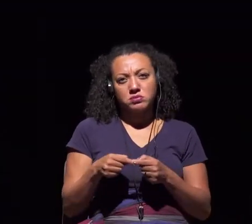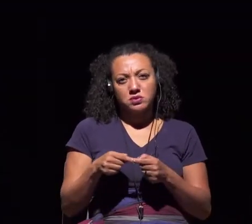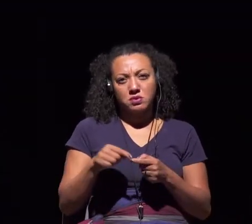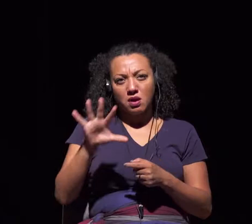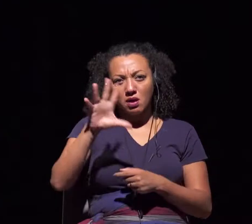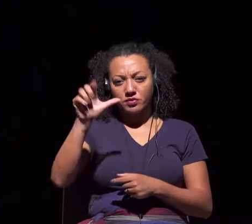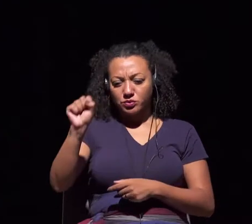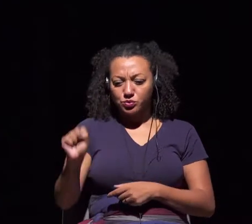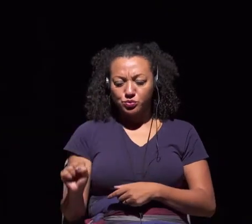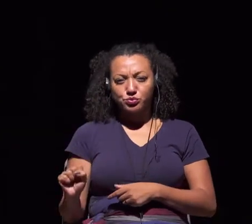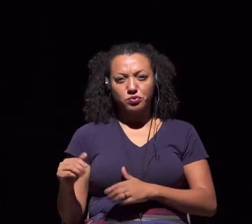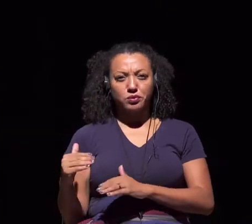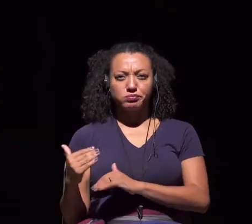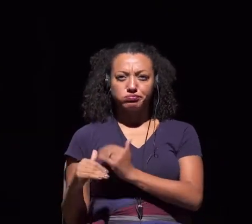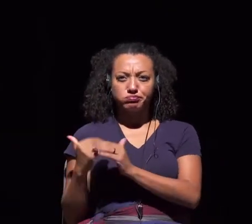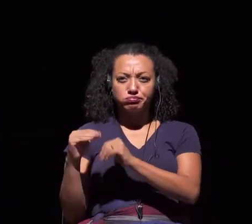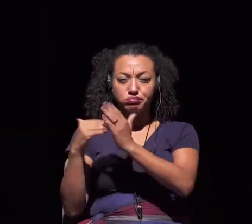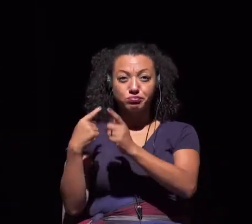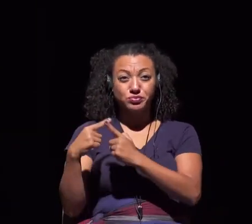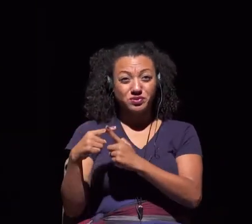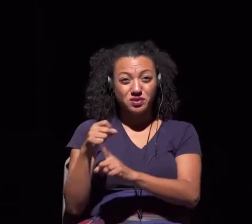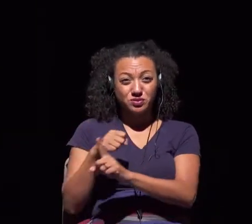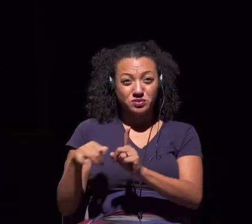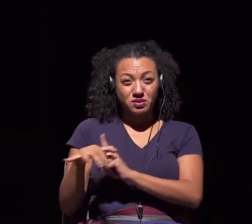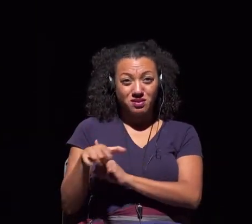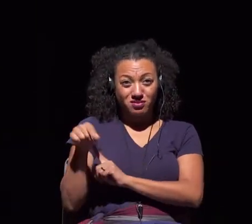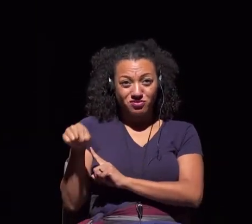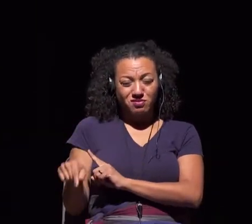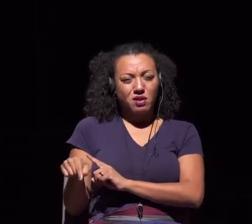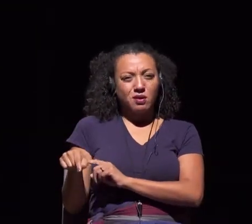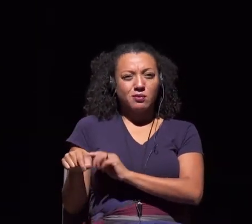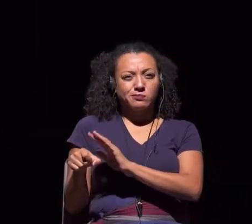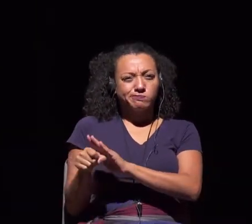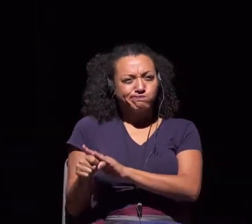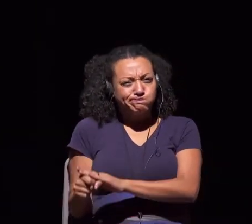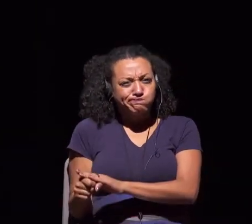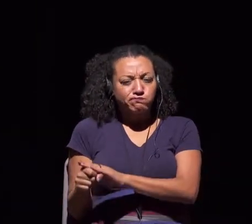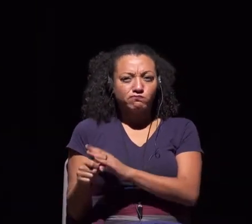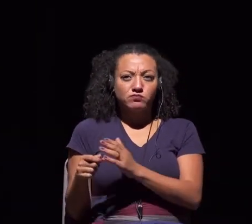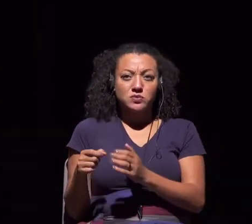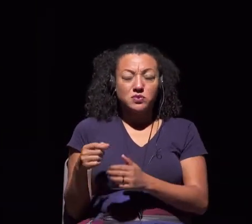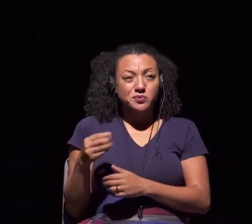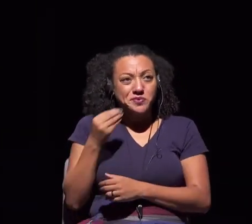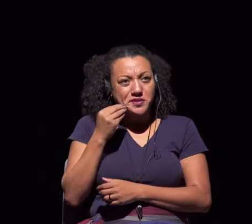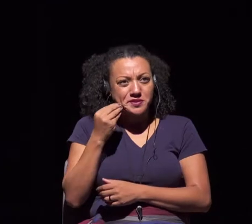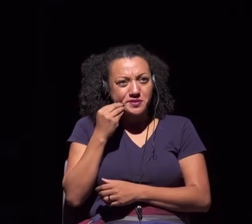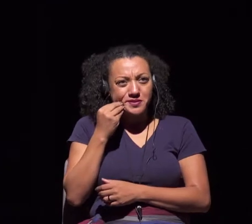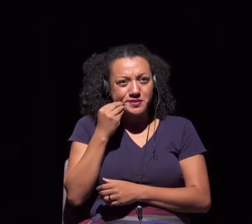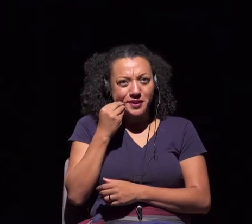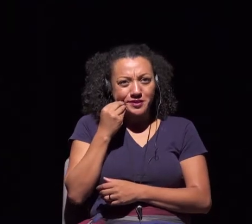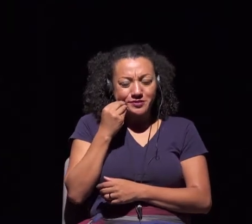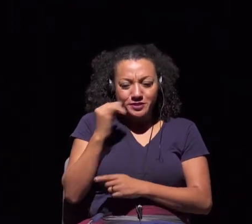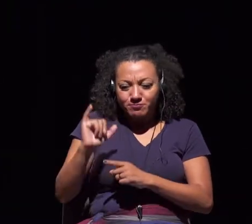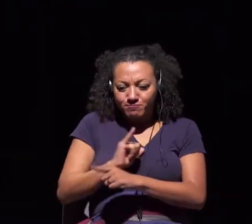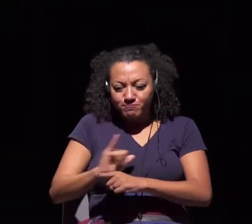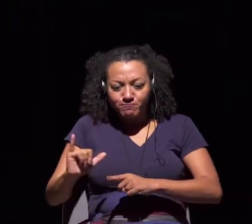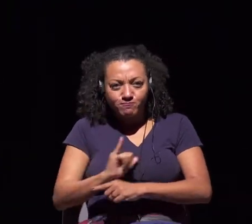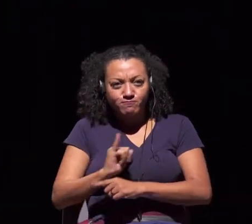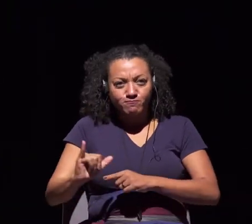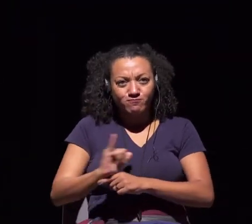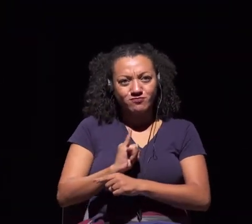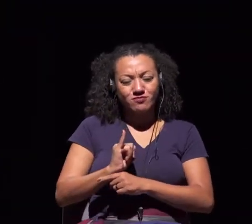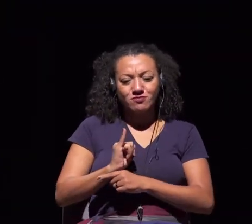society. How does one, you know, find a voice, and how does one engage in